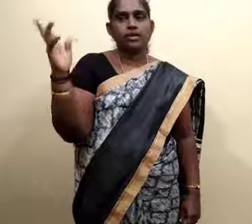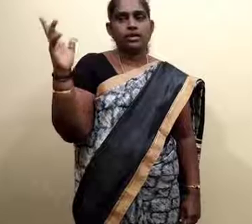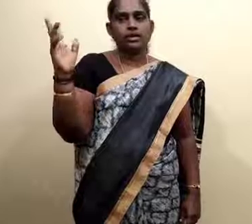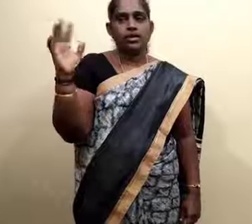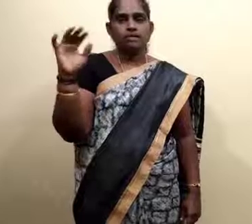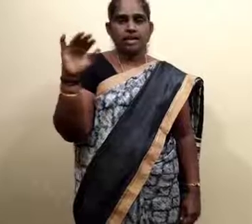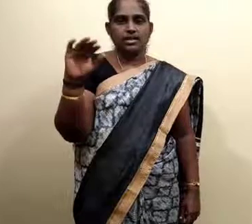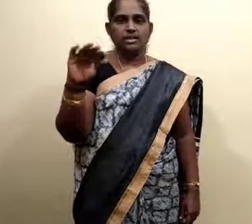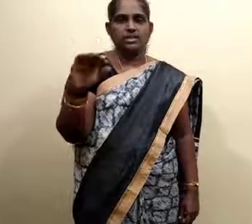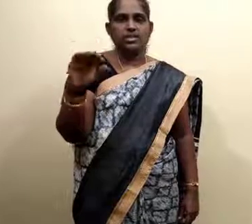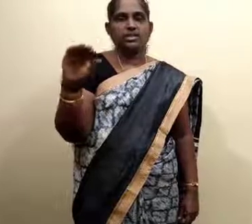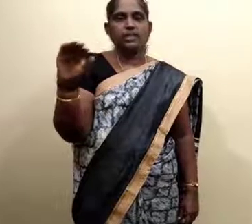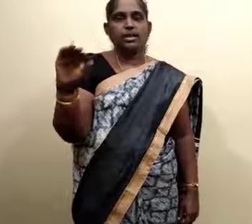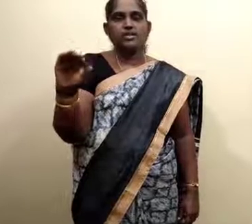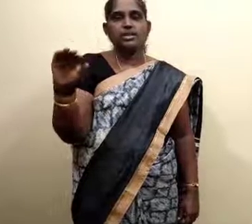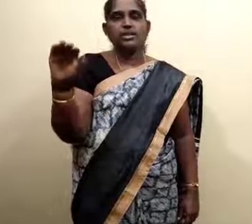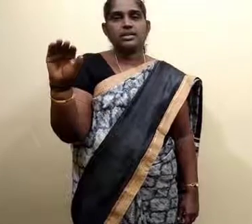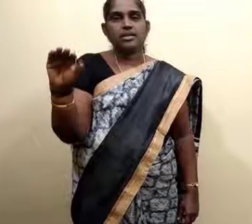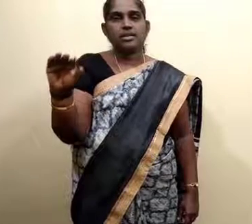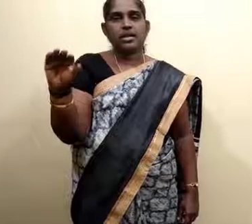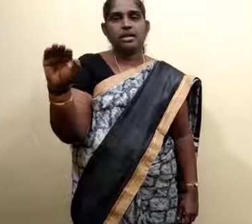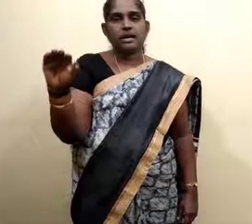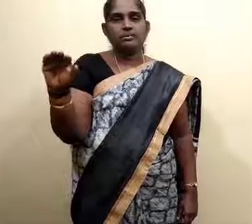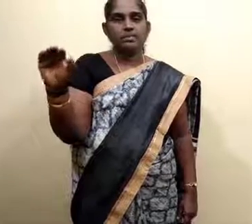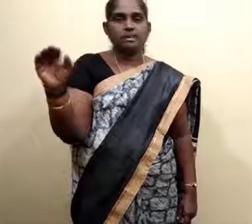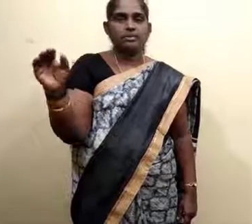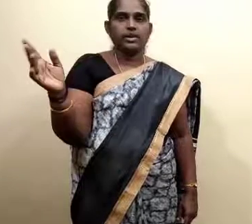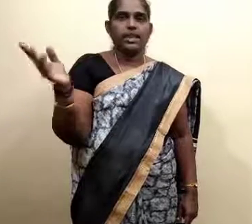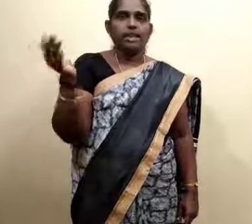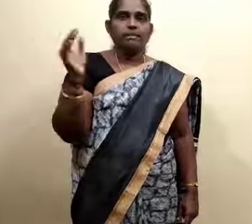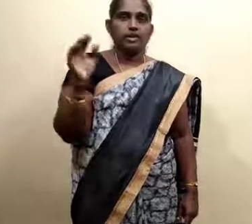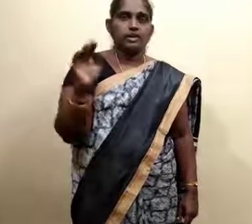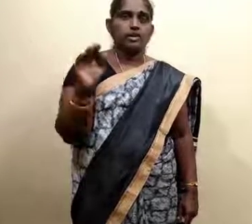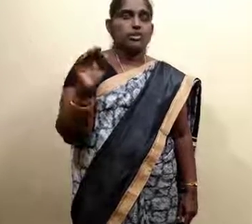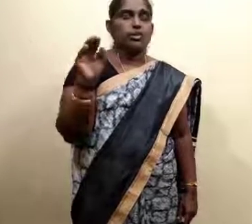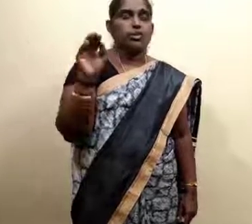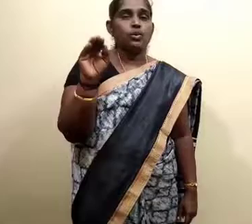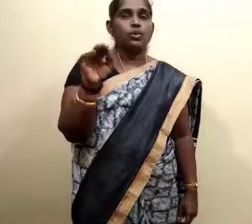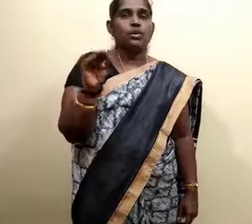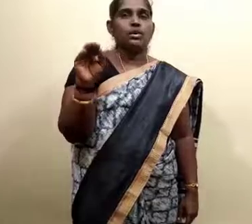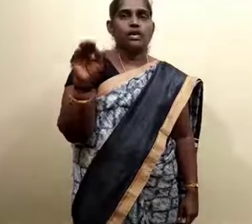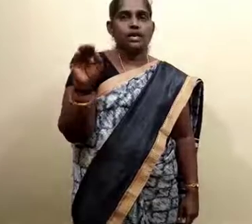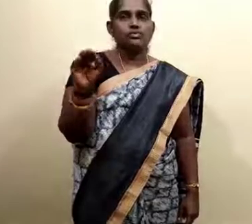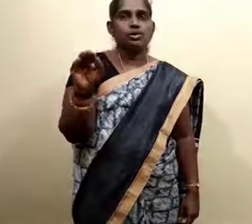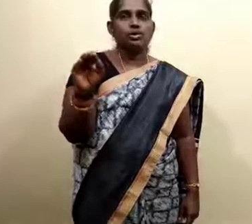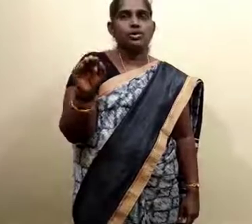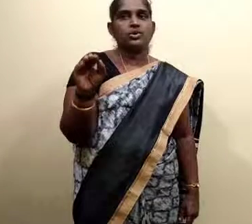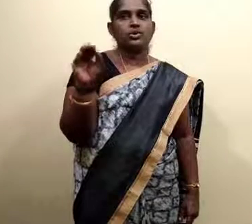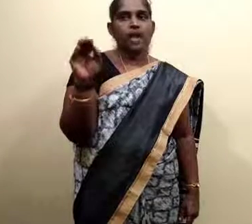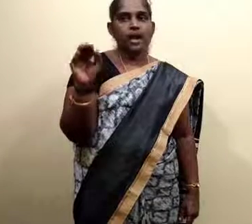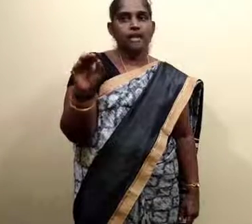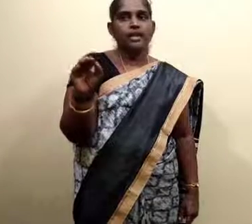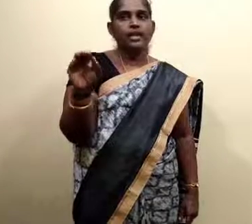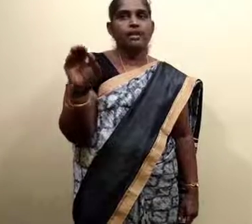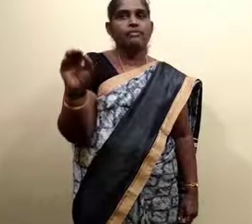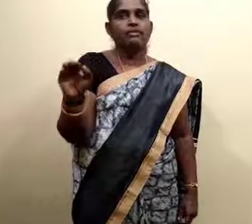world. Manchester became the textile capital of the world because whole climate was ideal